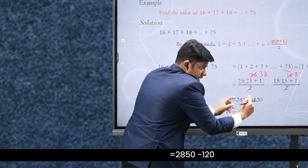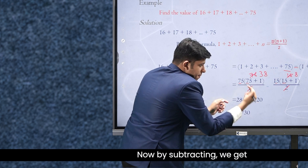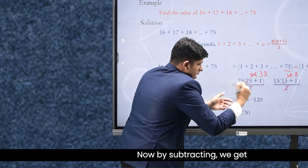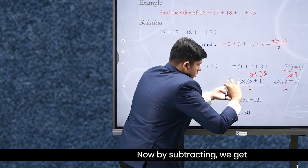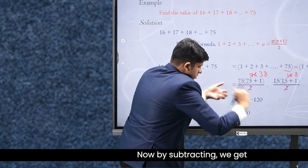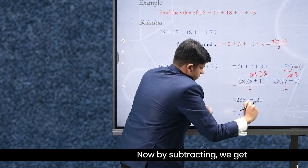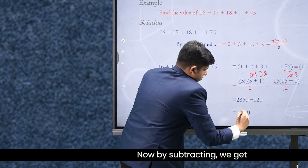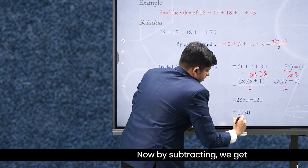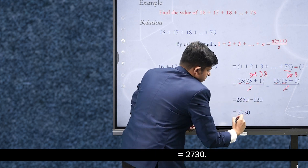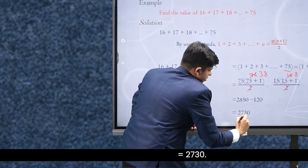Now by subtracting, we get